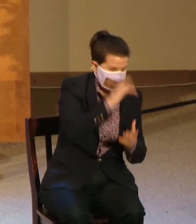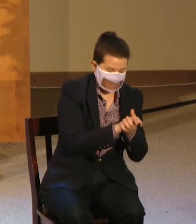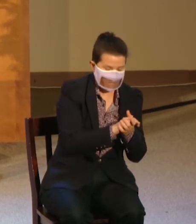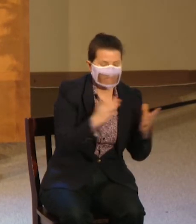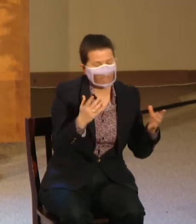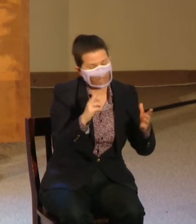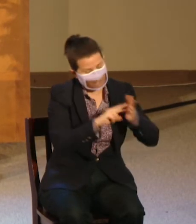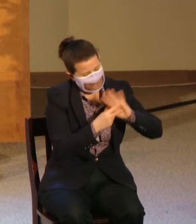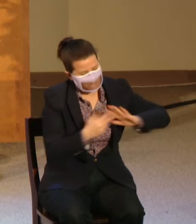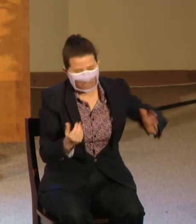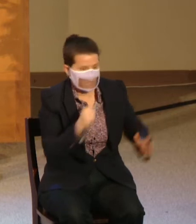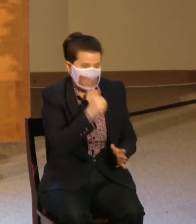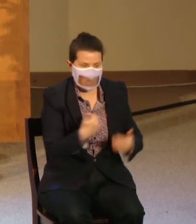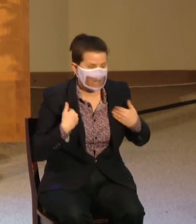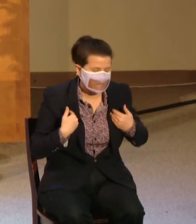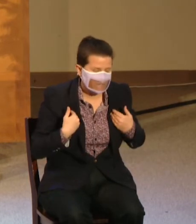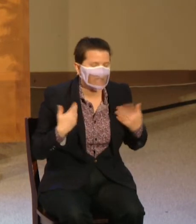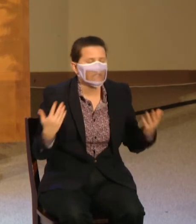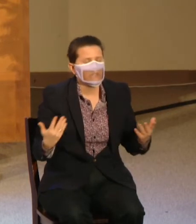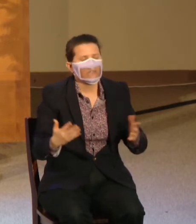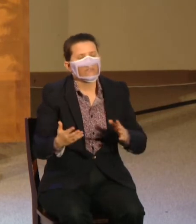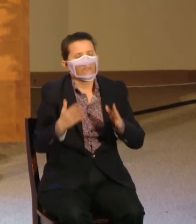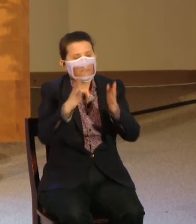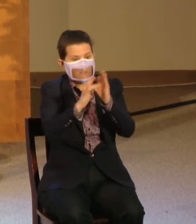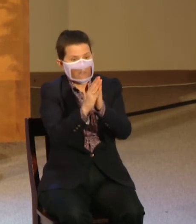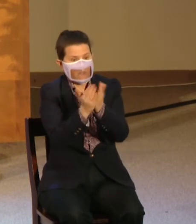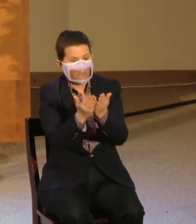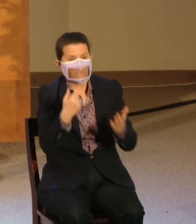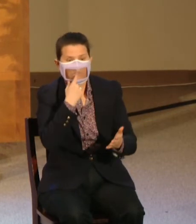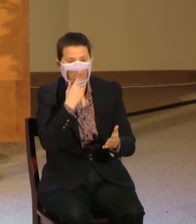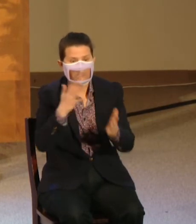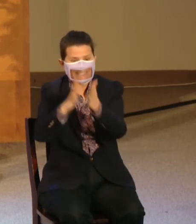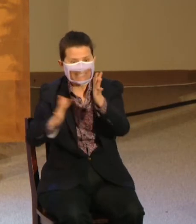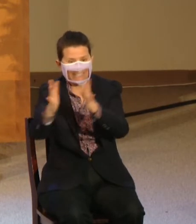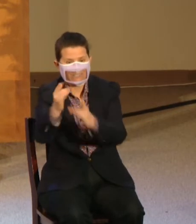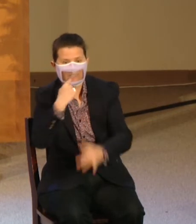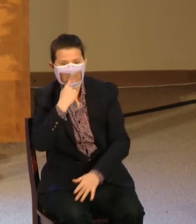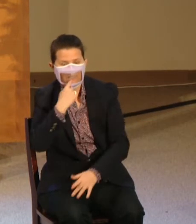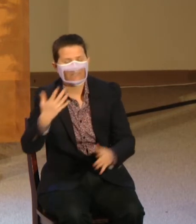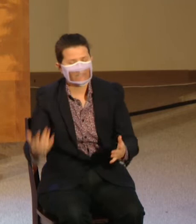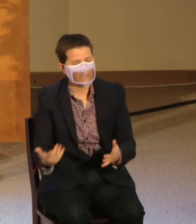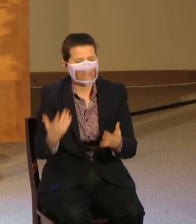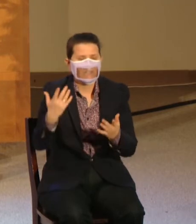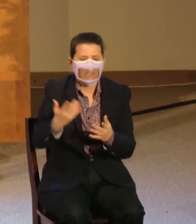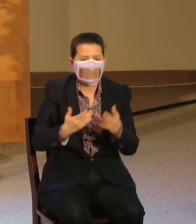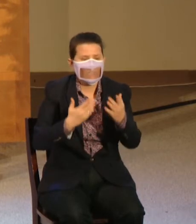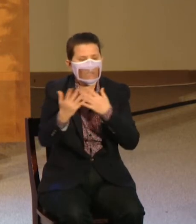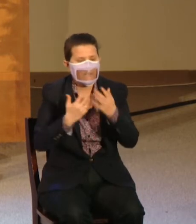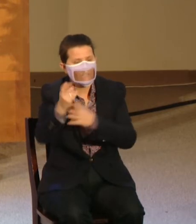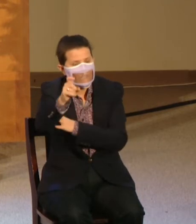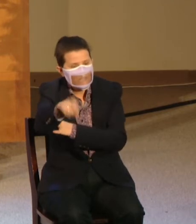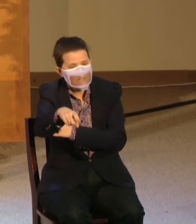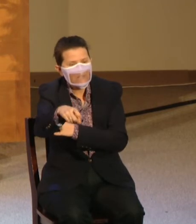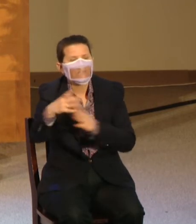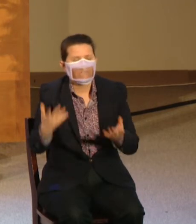belief." So we can't create prosperity if we believe in lack. And we all have our